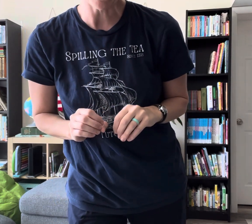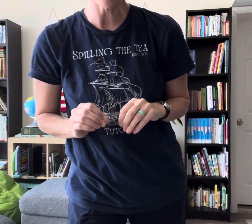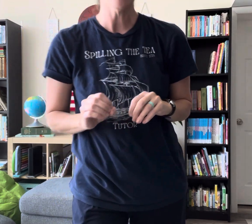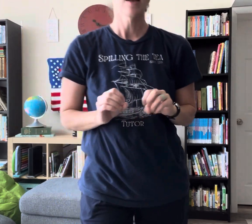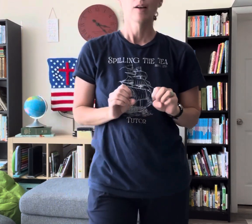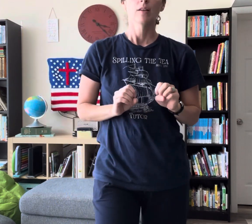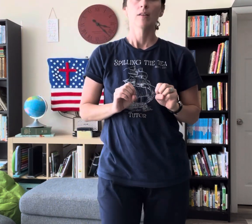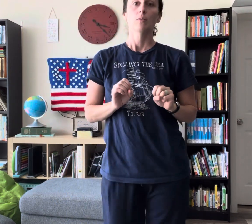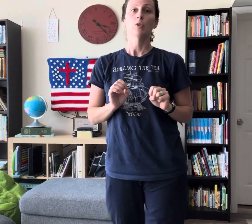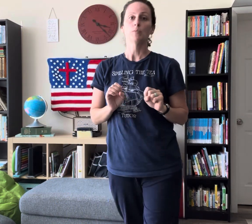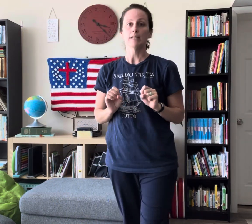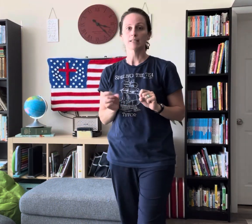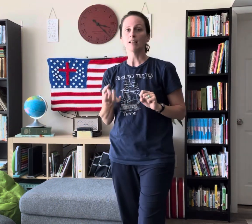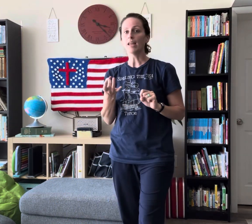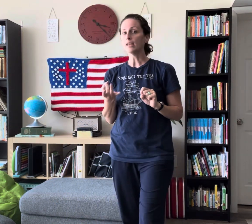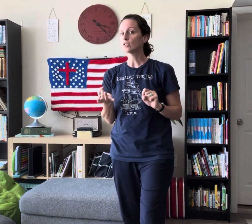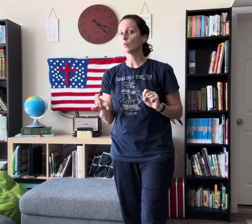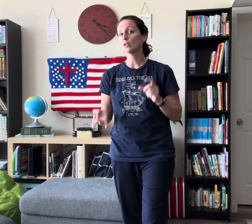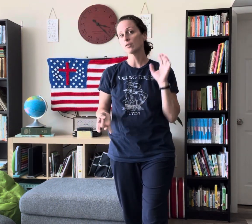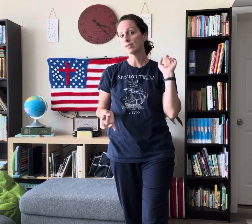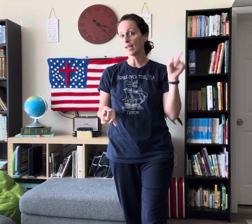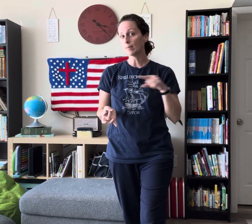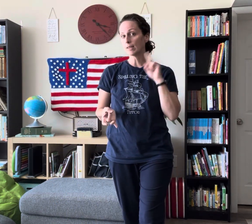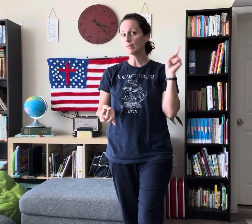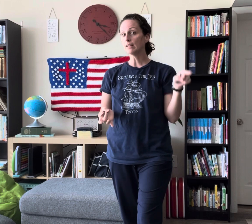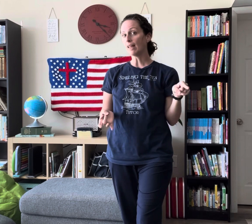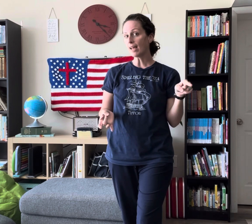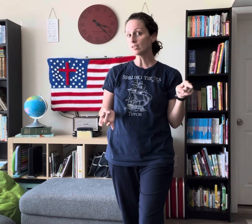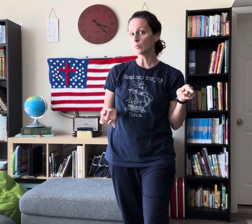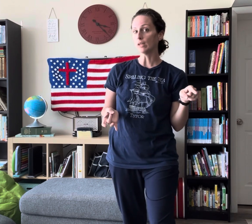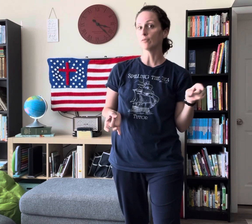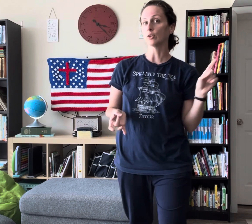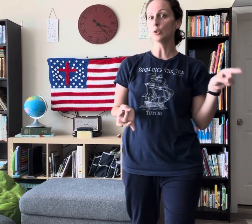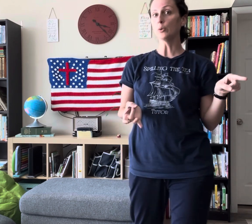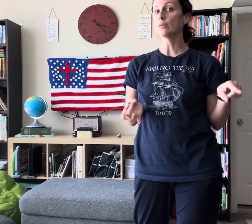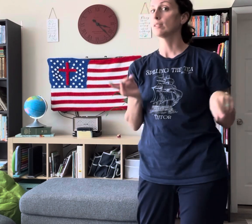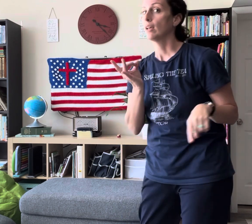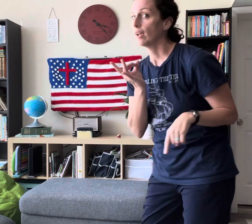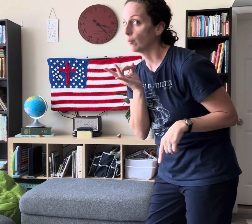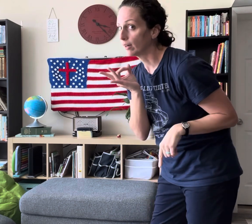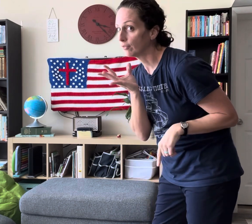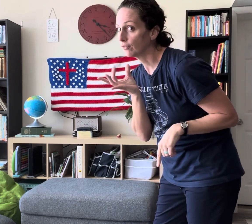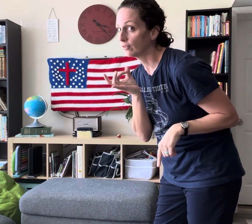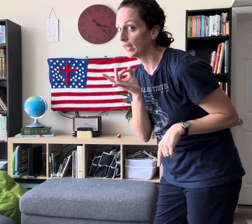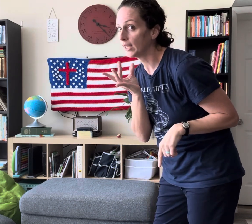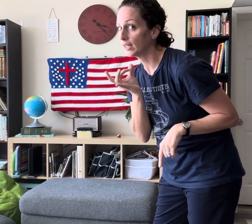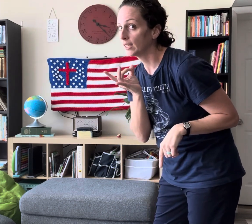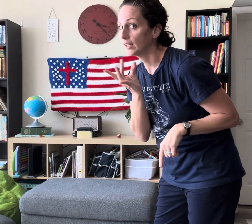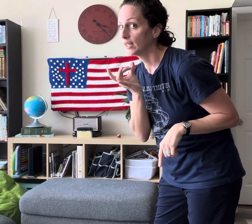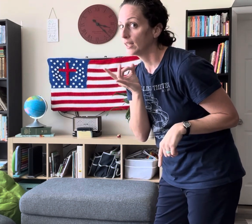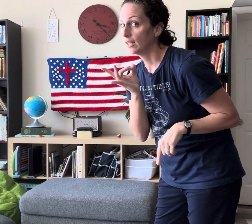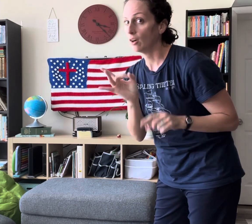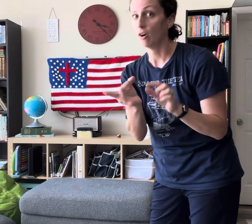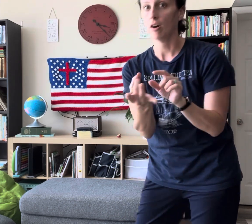lumine, which means light. So we're going to do the same thing we did last week for Luke's, and we're going to flick